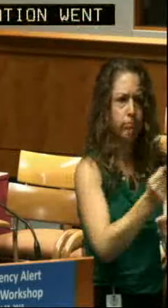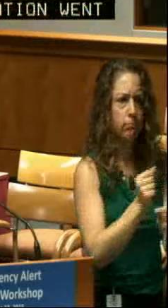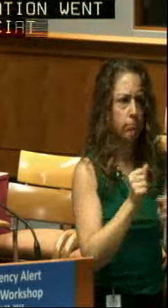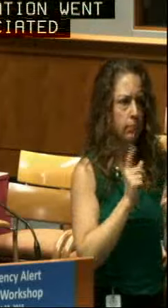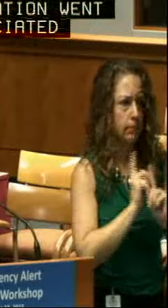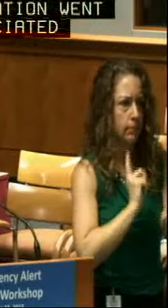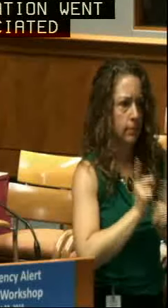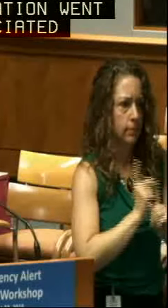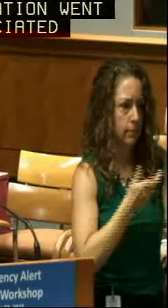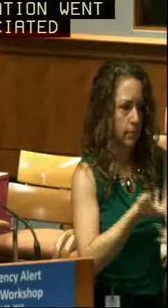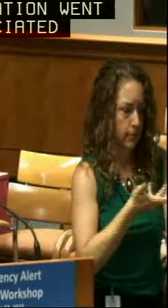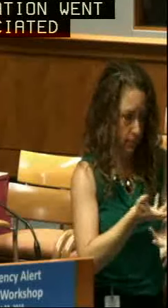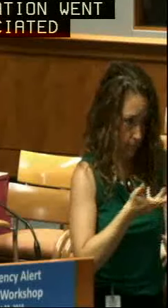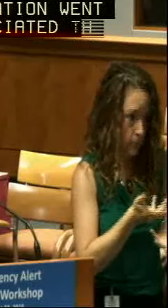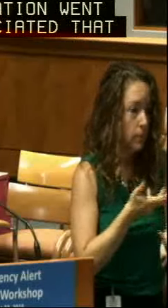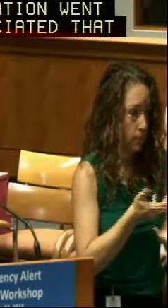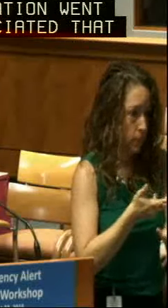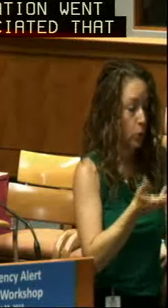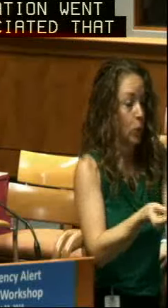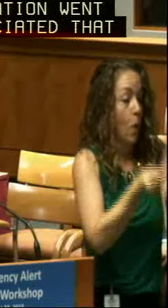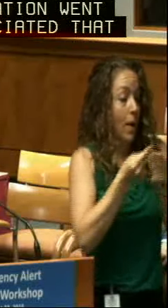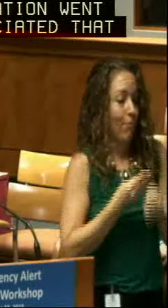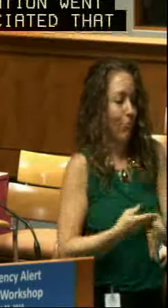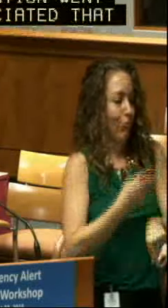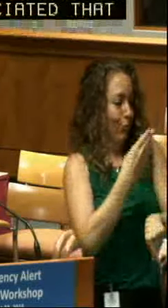that significantly increases the value of alerting.